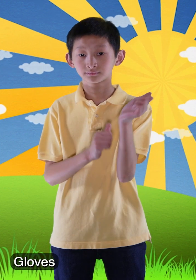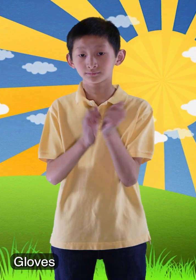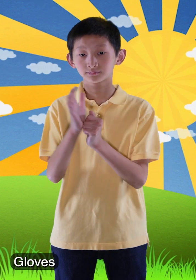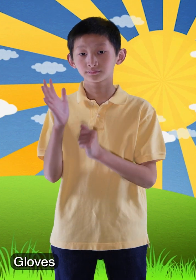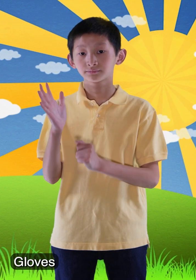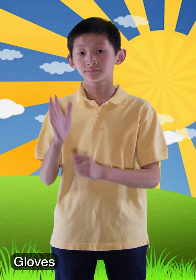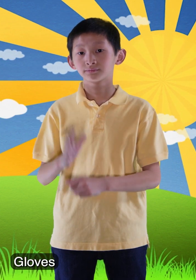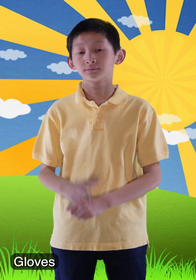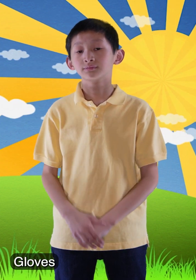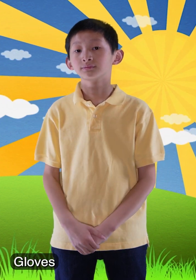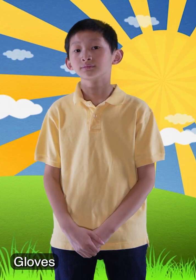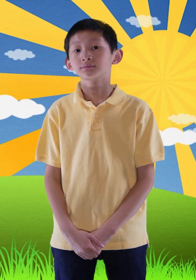Gloves.